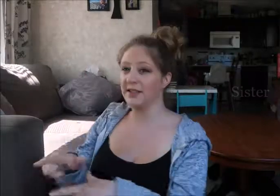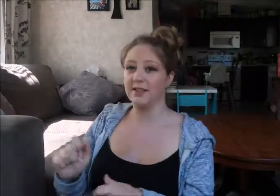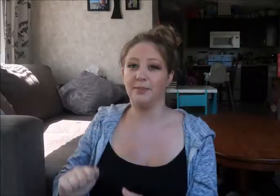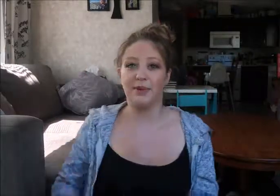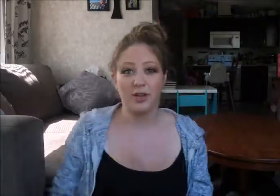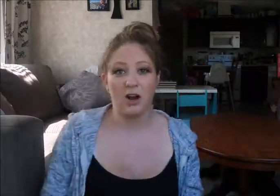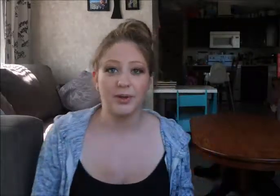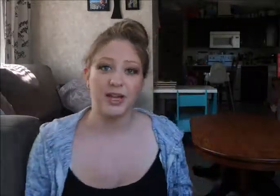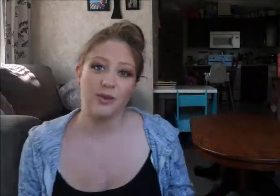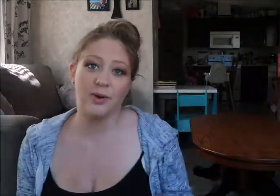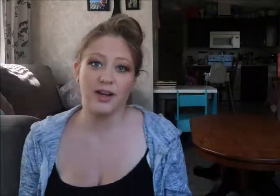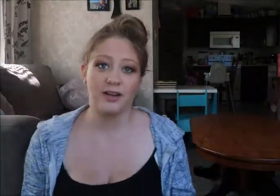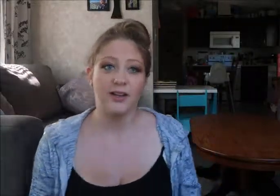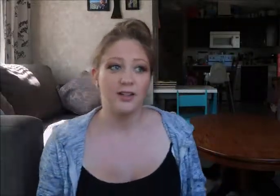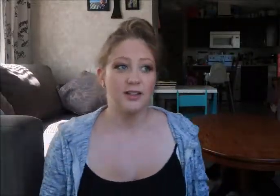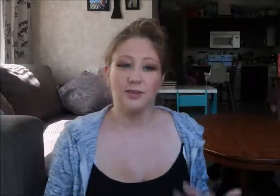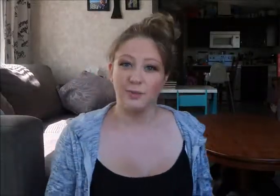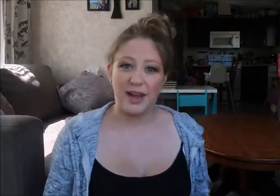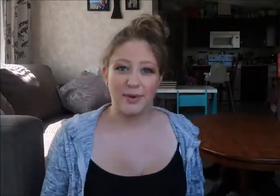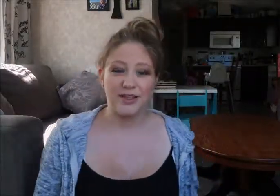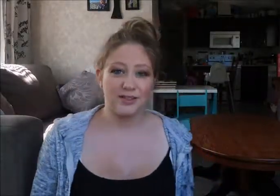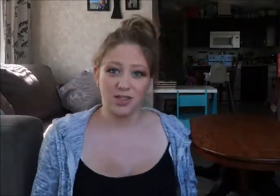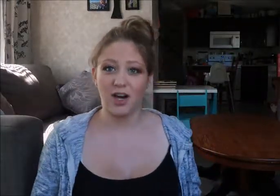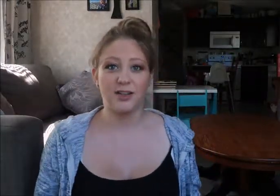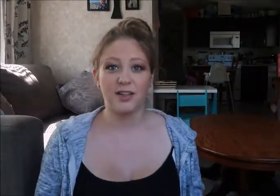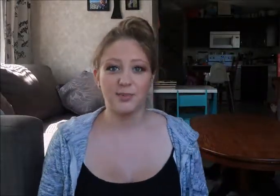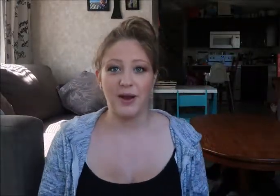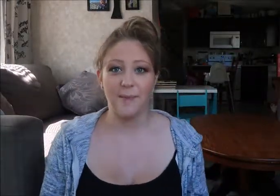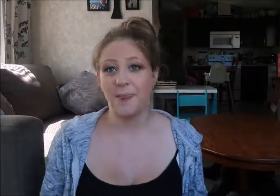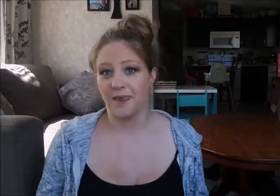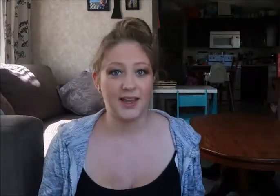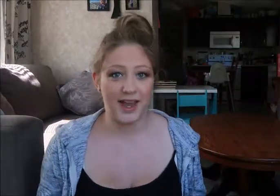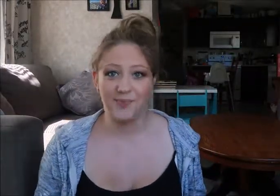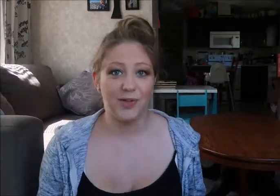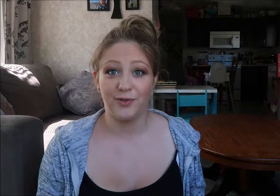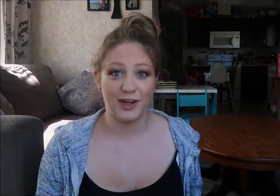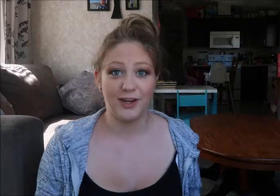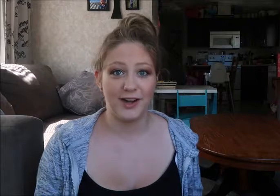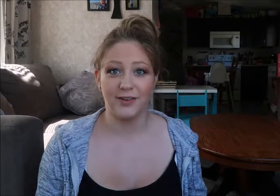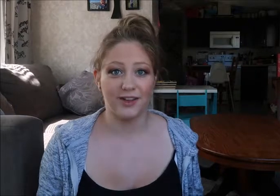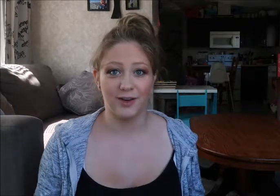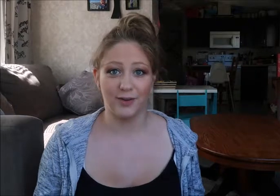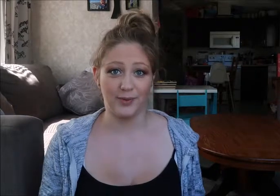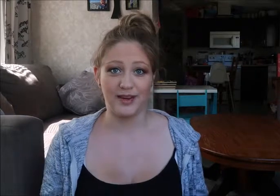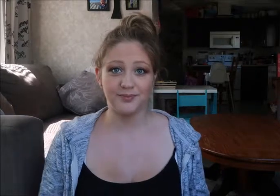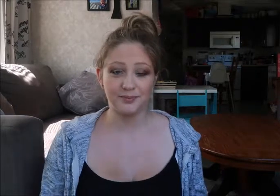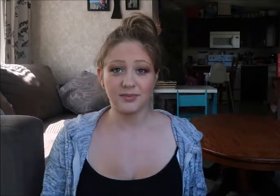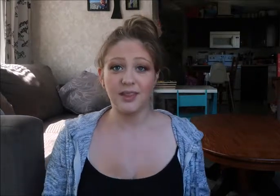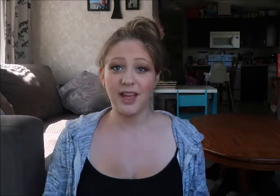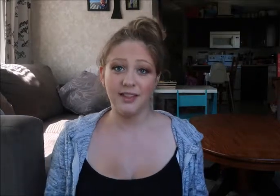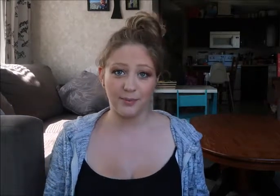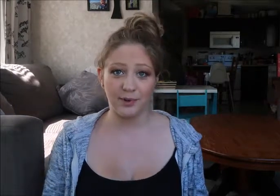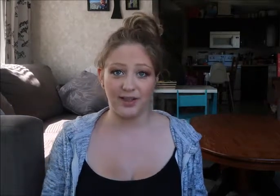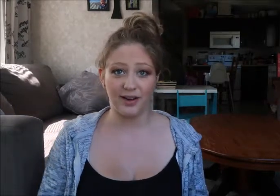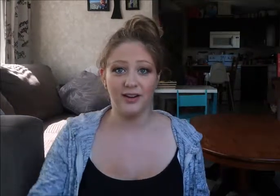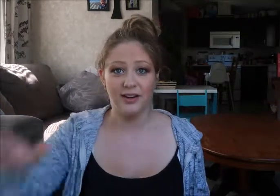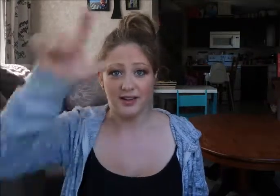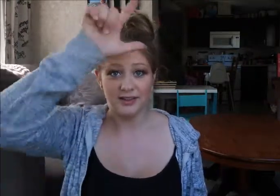this is a bit of a complicated one for babies or toddlers, but again, they'll figure it out in their own way. And then brother is